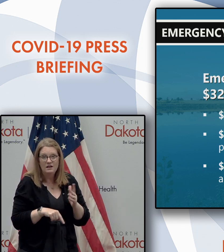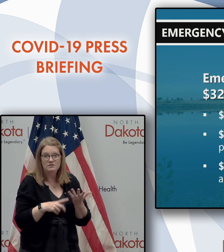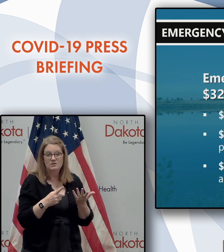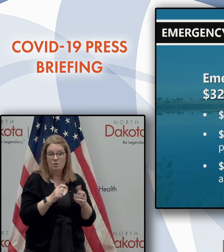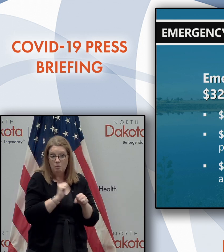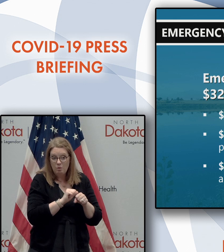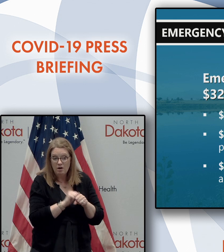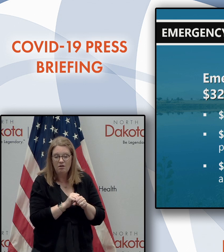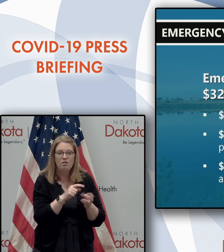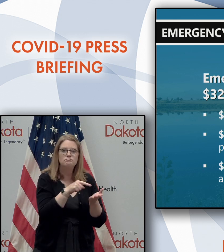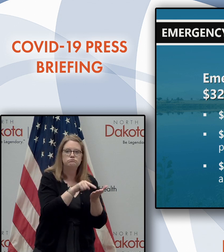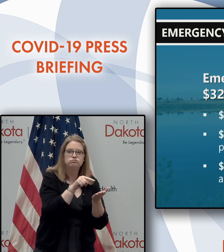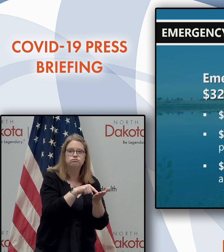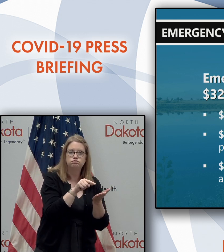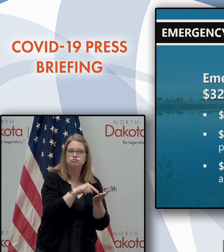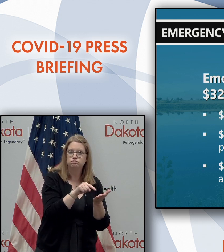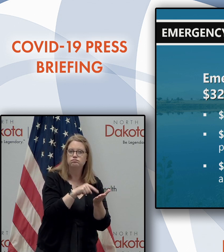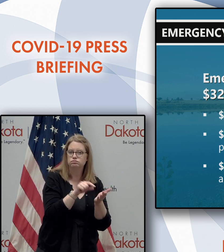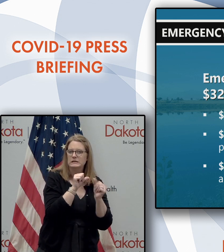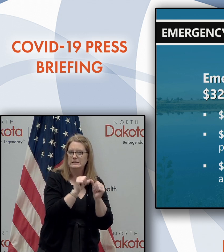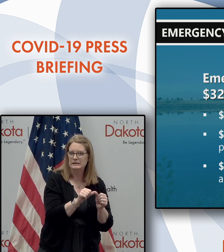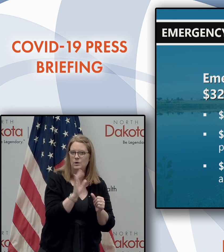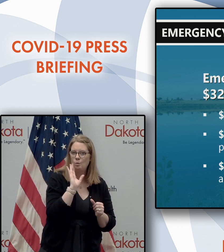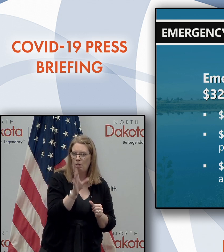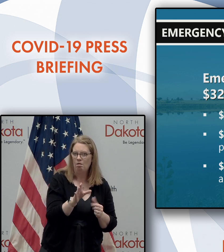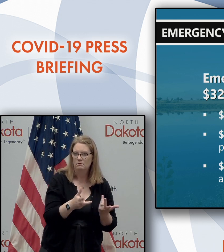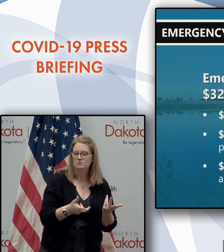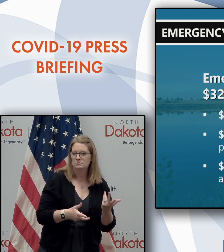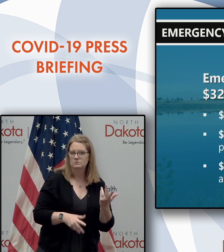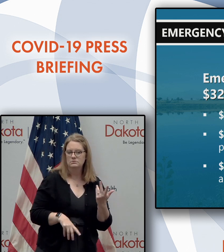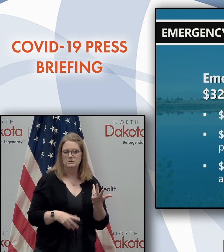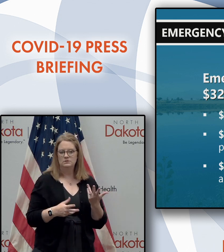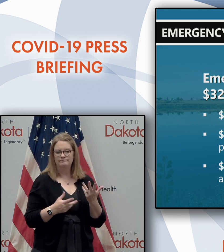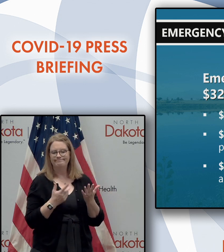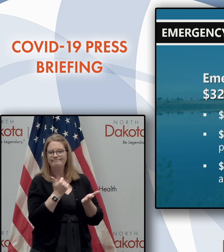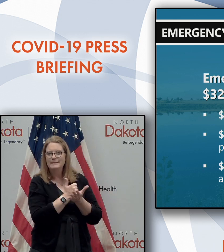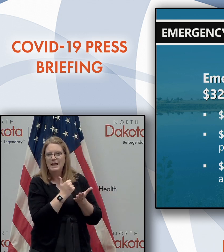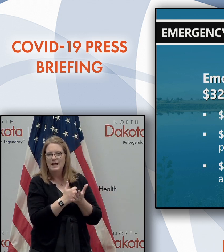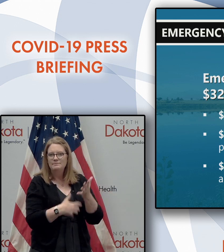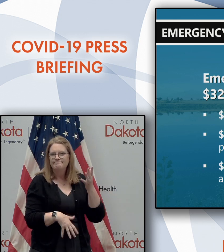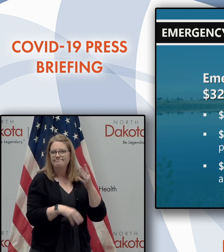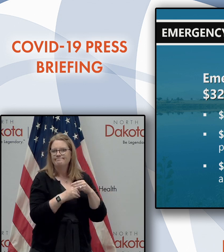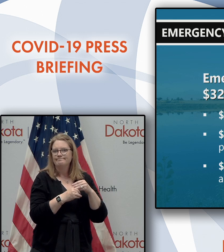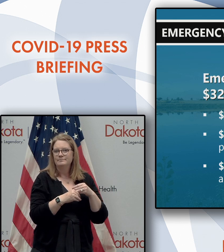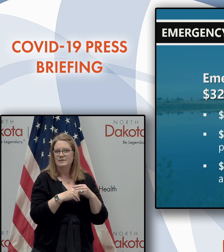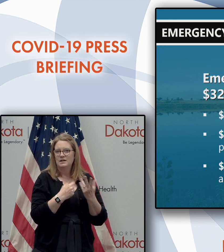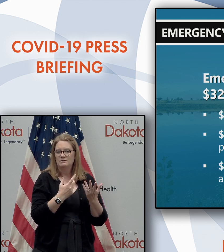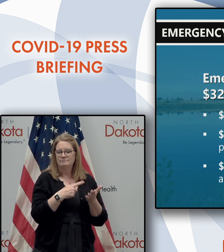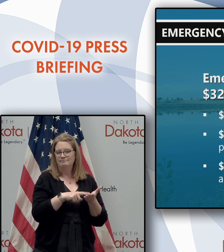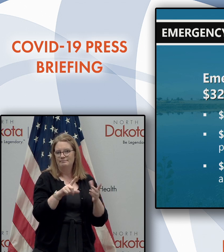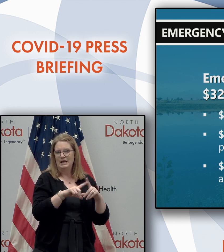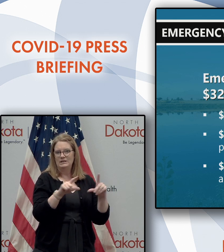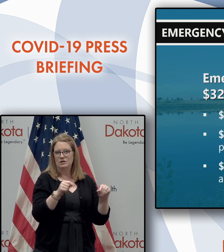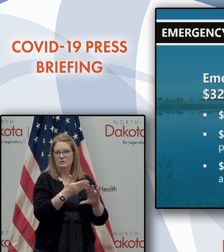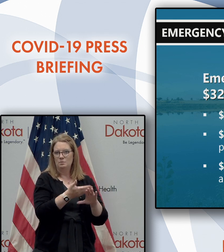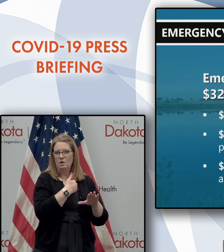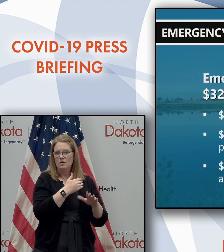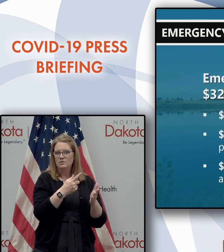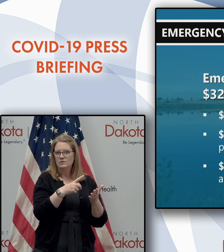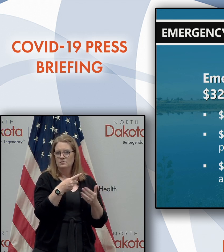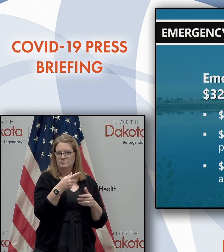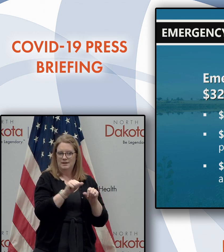dollars that have been paid out in unemployment to supplement what would have been people's paychecks prior to the